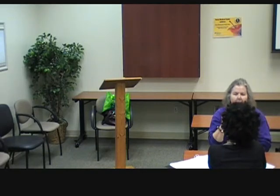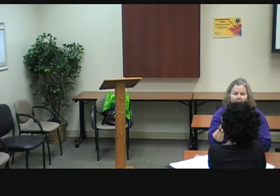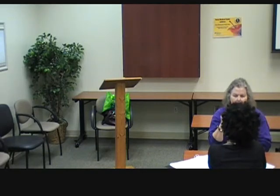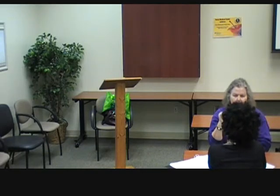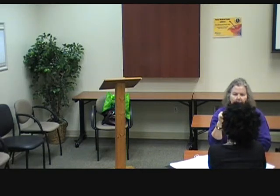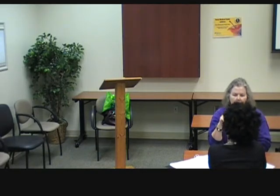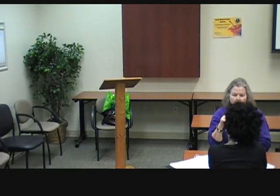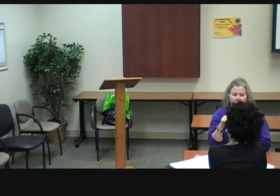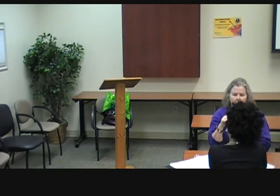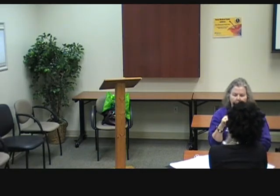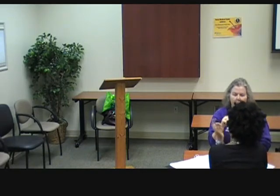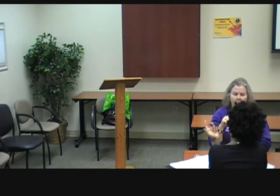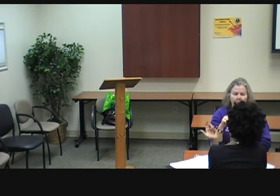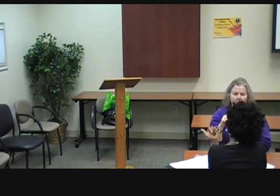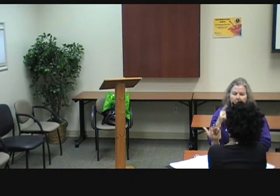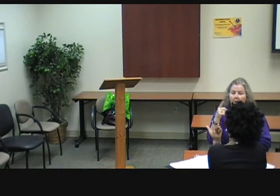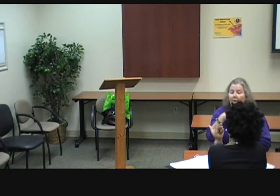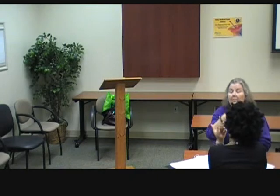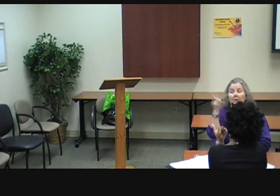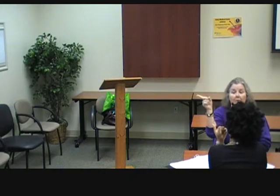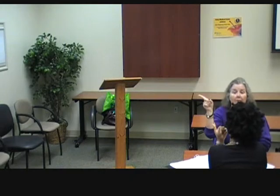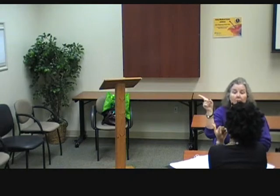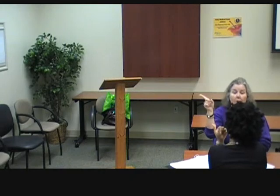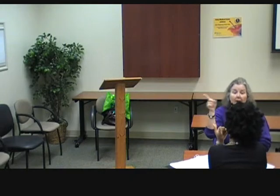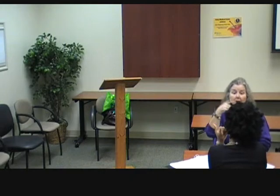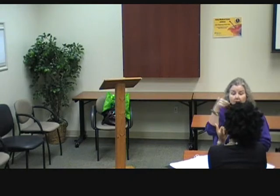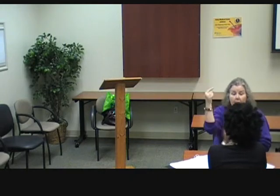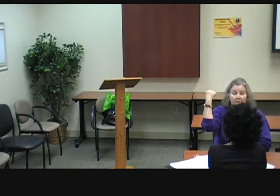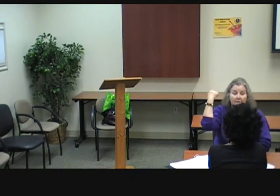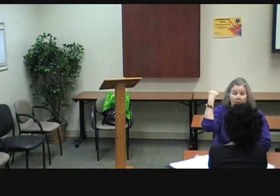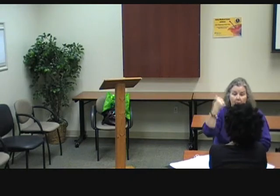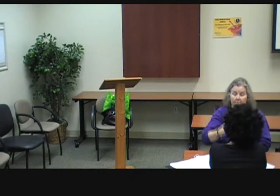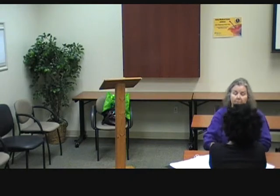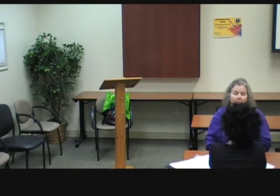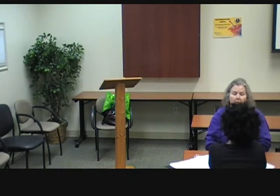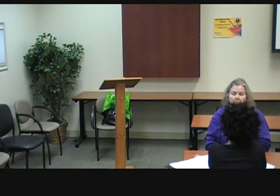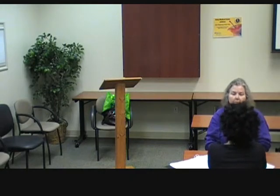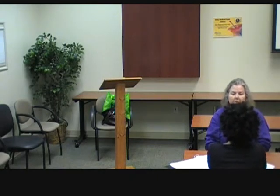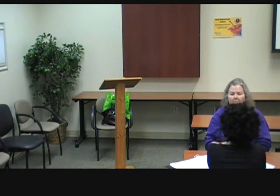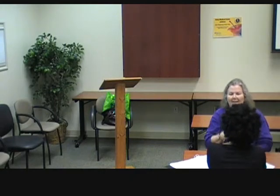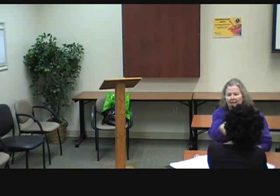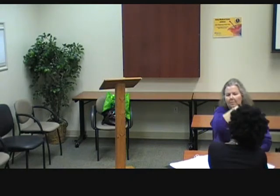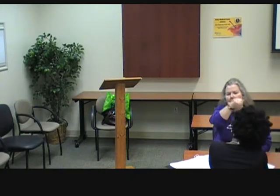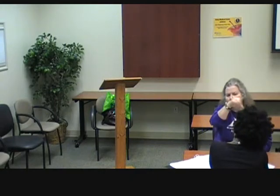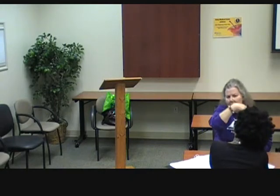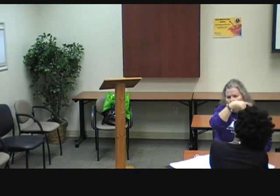yeah. No, I can work somewhere else with some, but I come up.